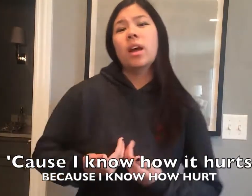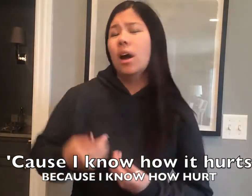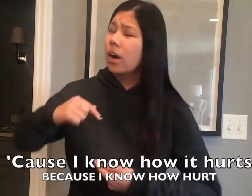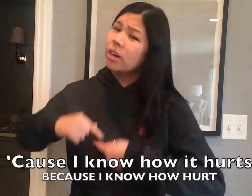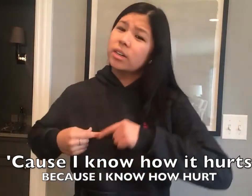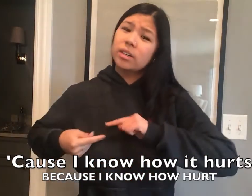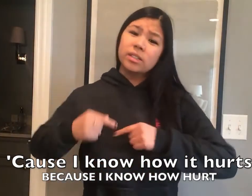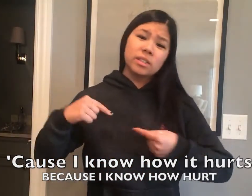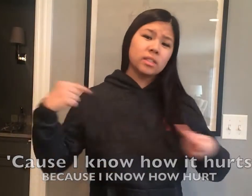hurts